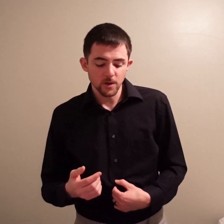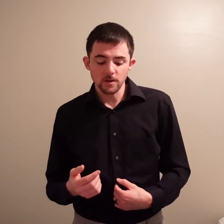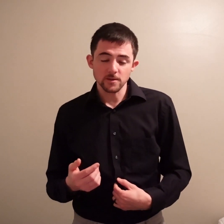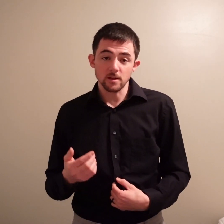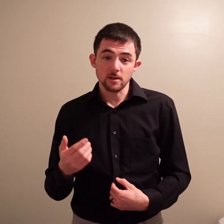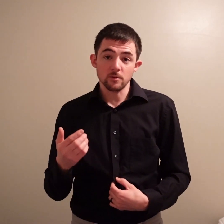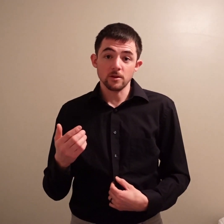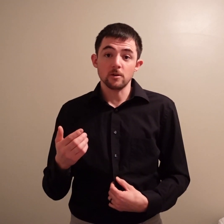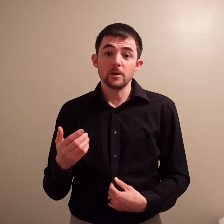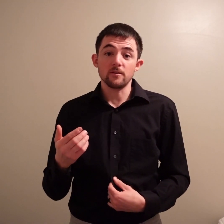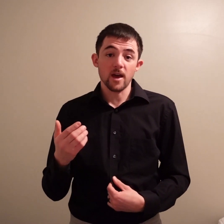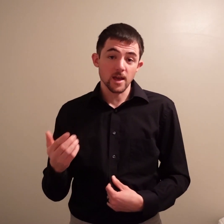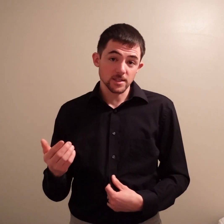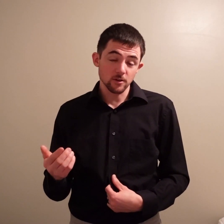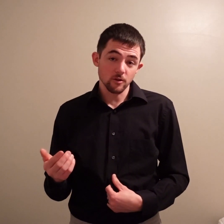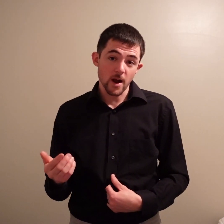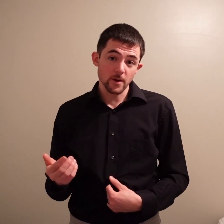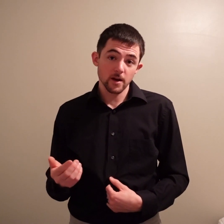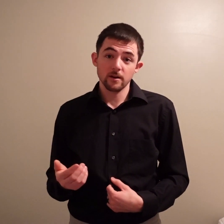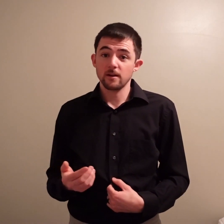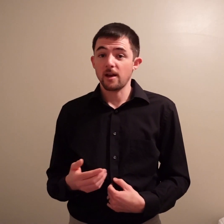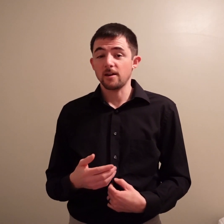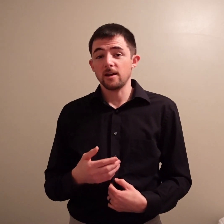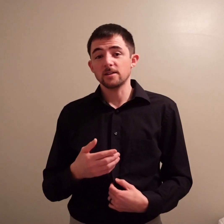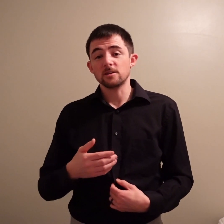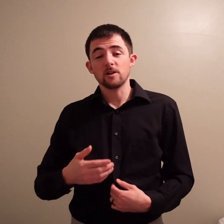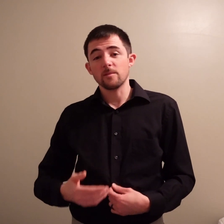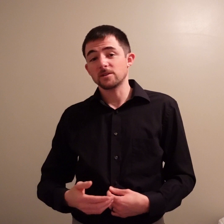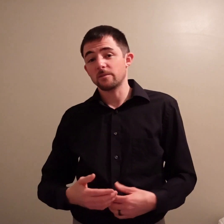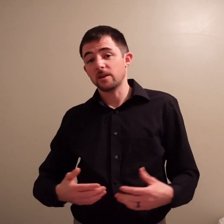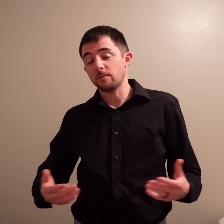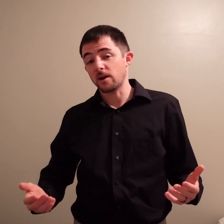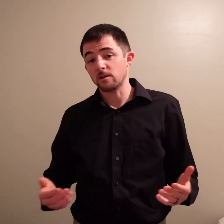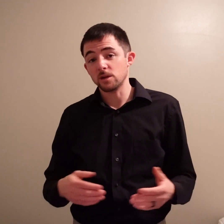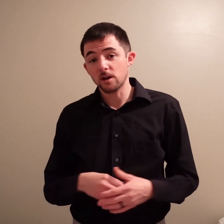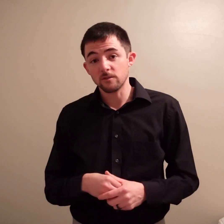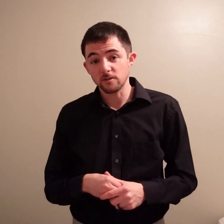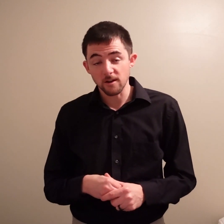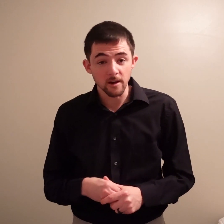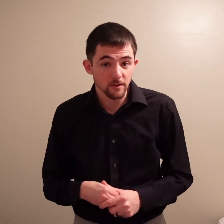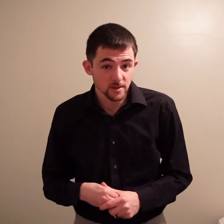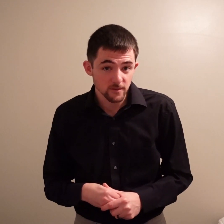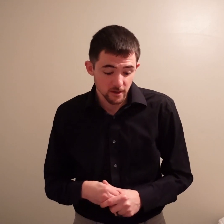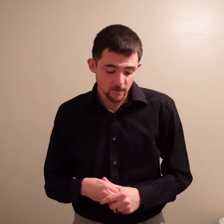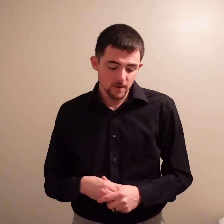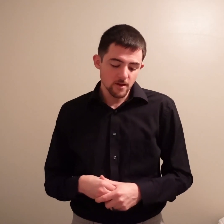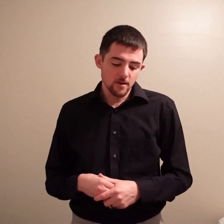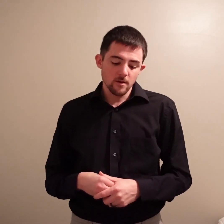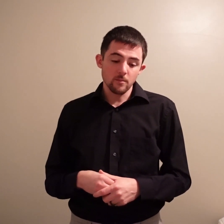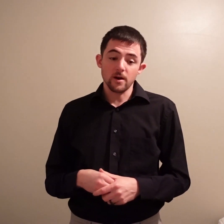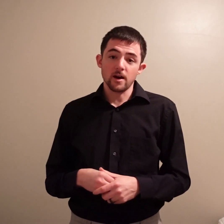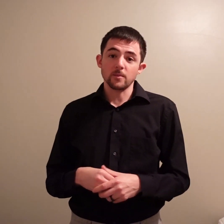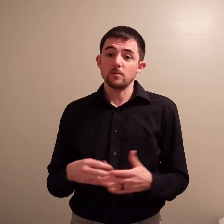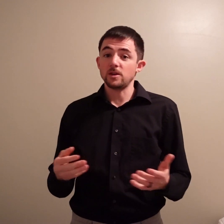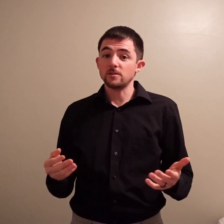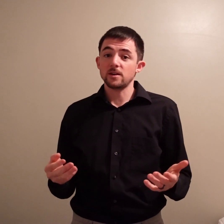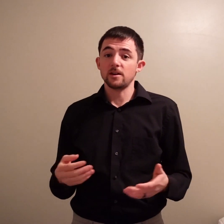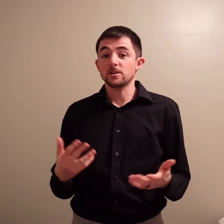use a little bit of ASL grammar here, and ASL grammar is something I'm not going to be covering right now in this video, but I'm going to be using it and just